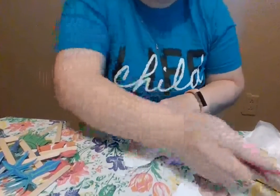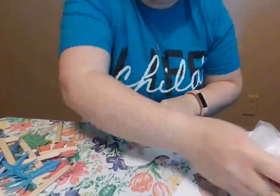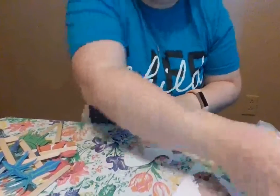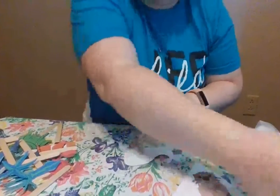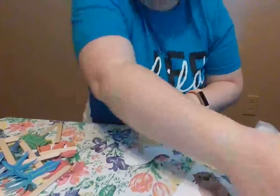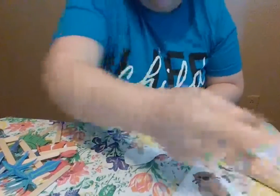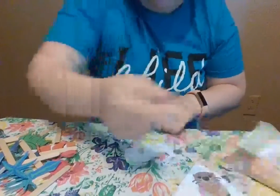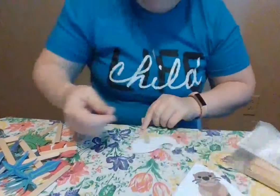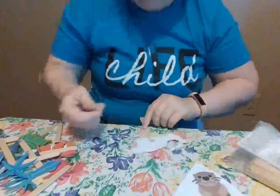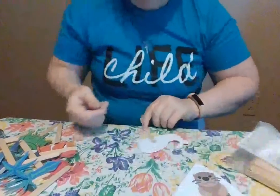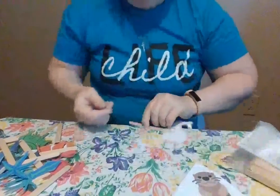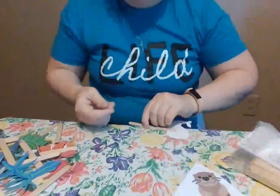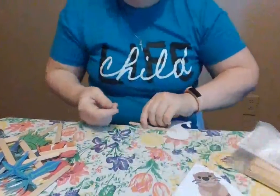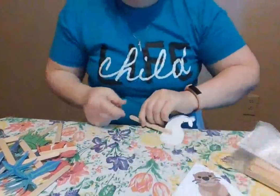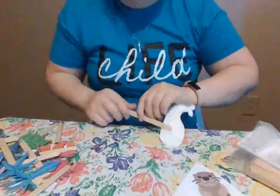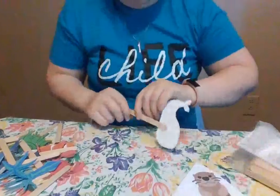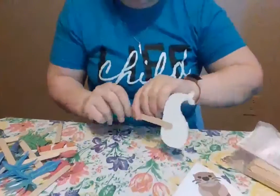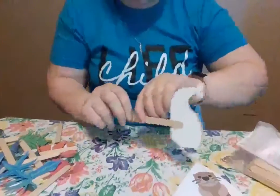tape. And then